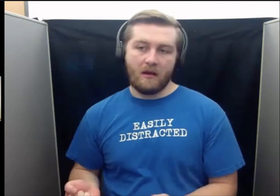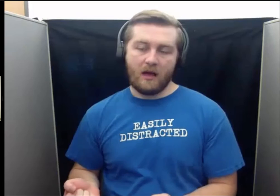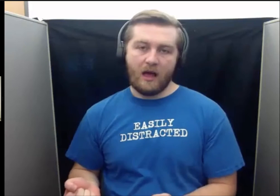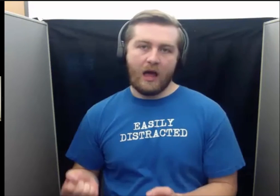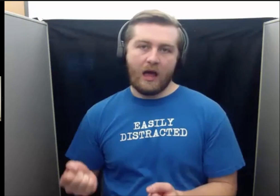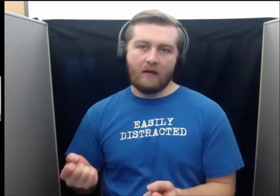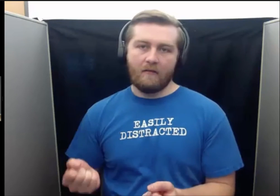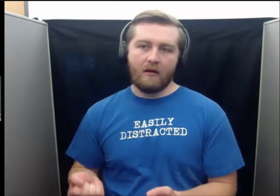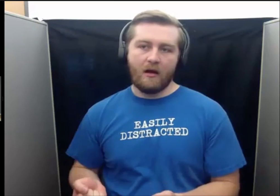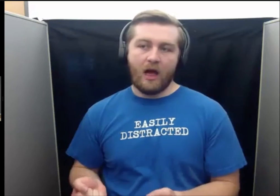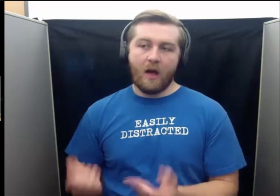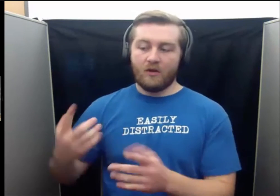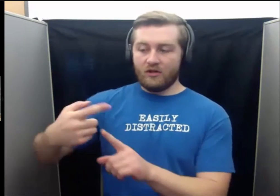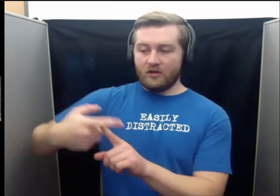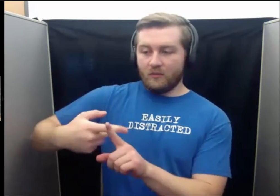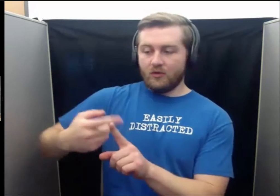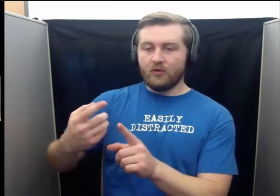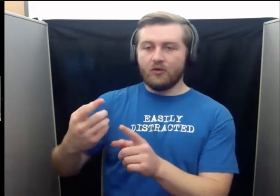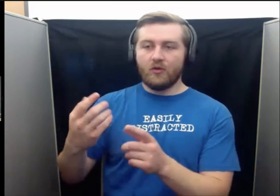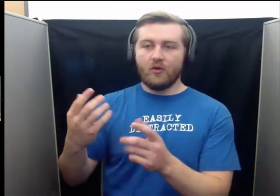is.